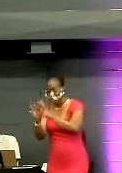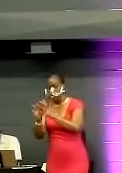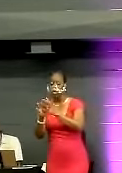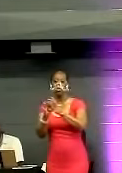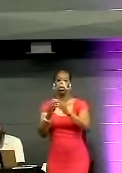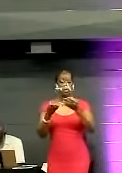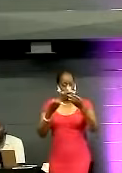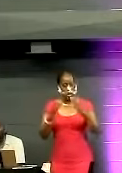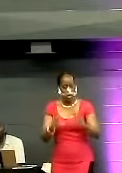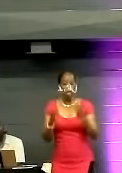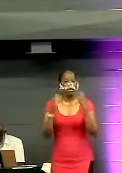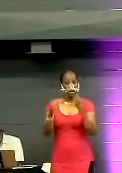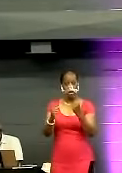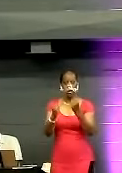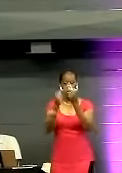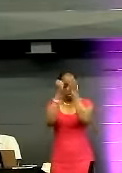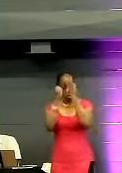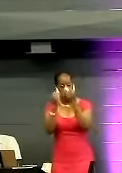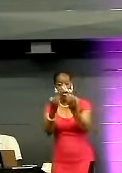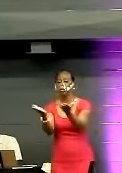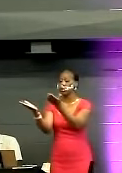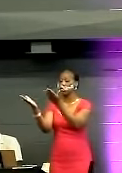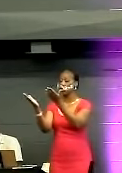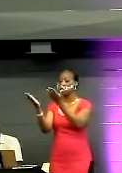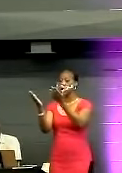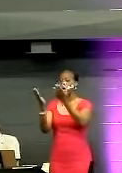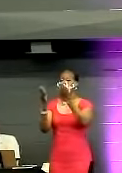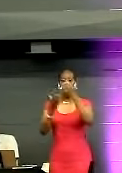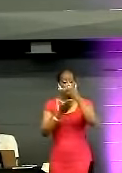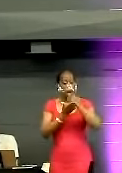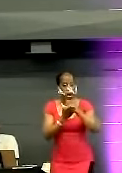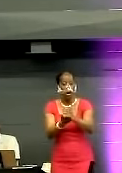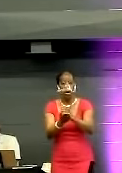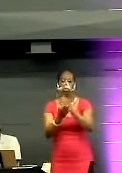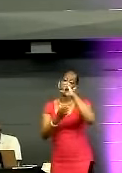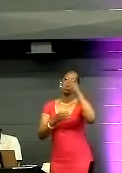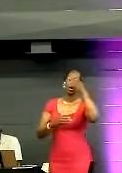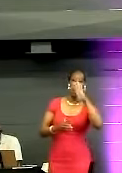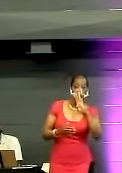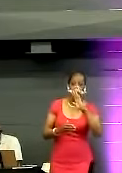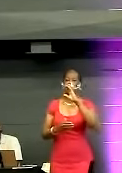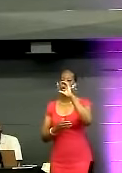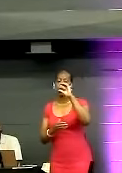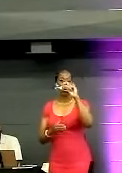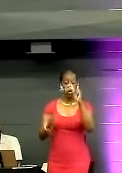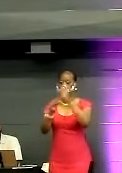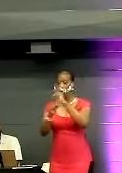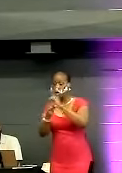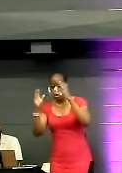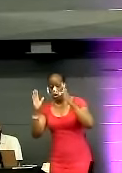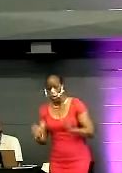help jobs and coworkers reconcile. Forgiveness is an act of worship.